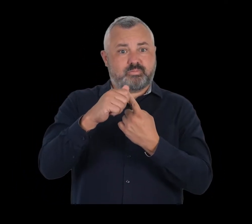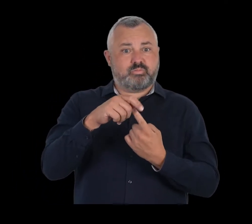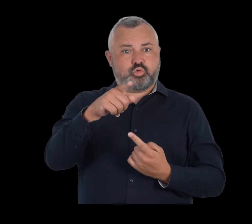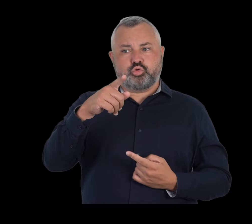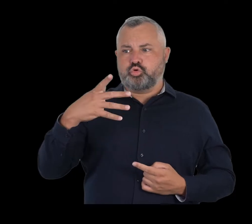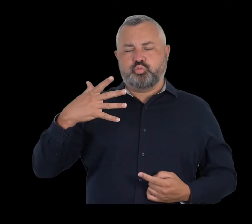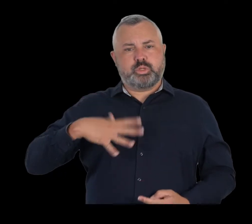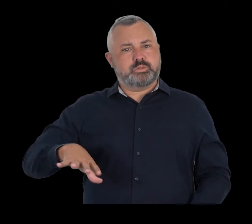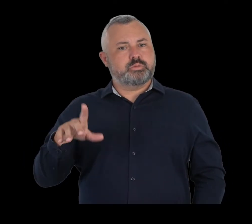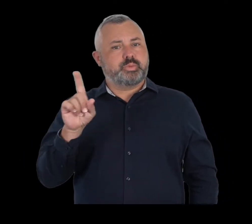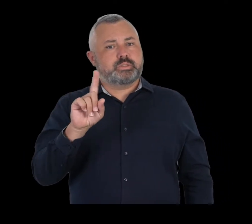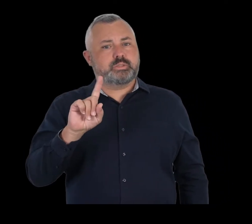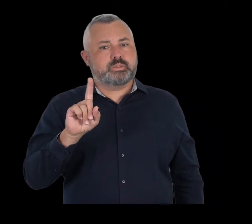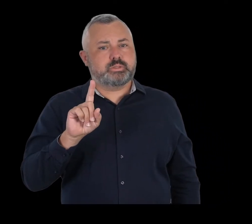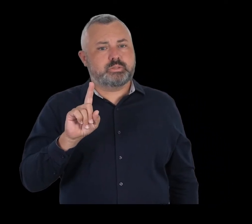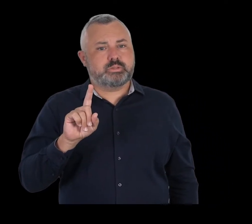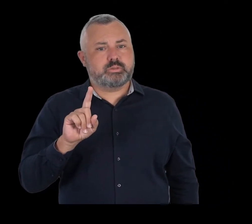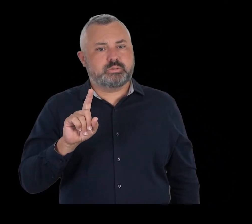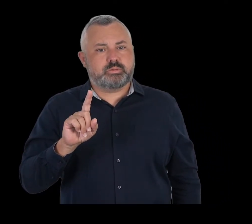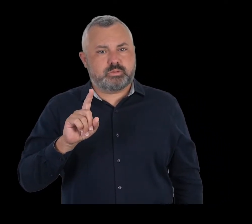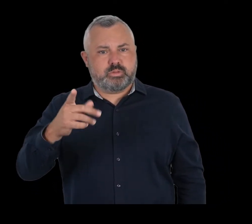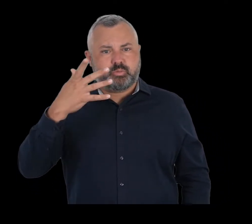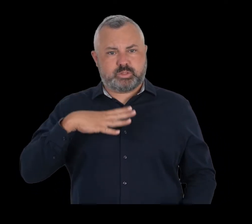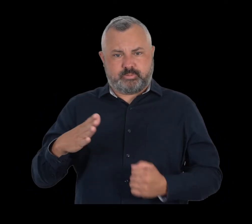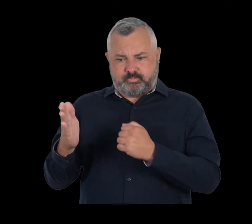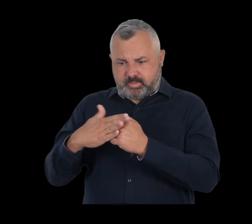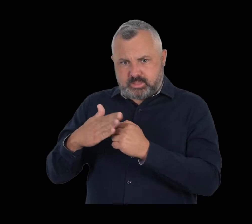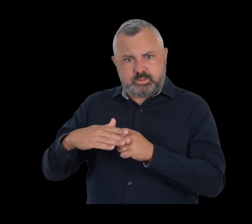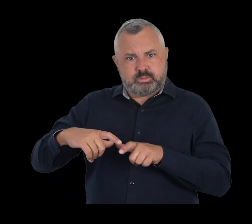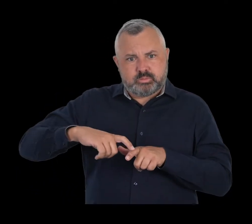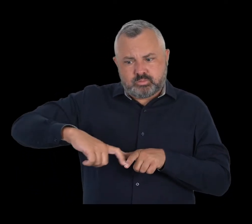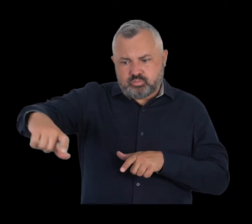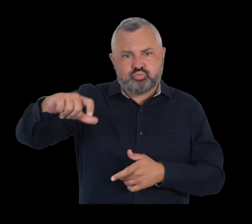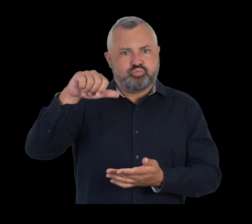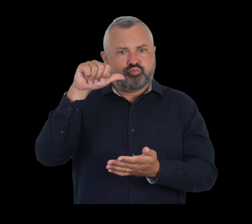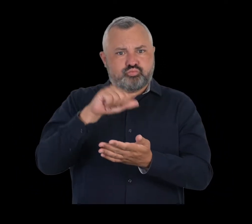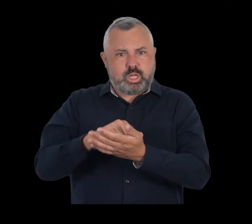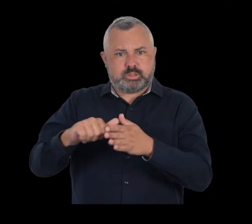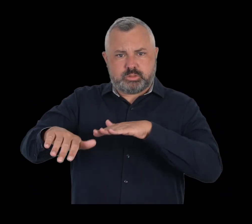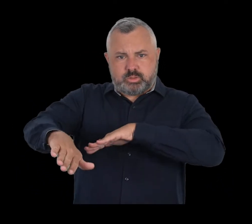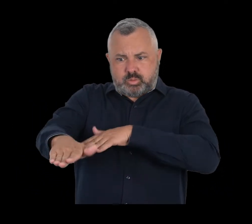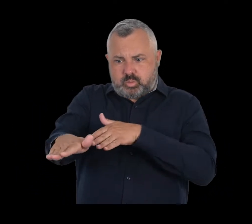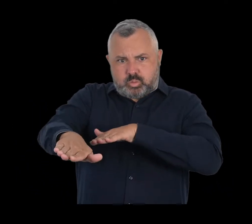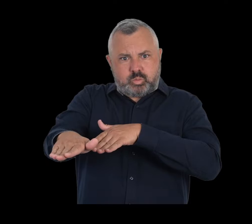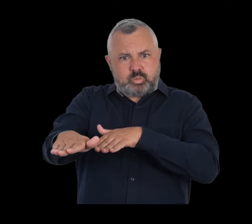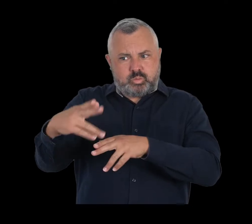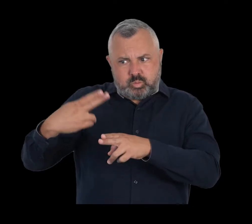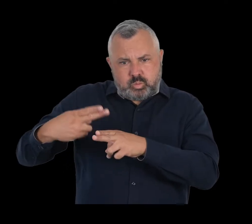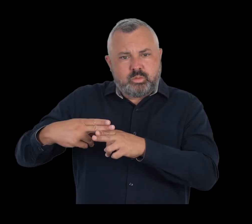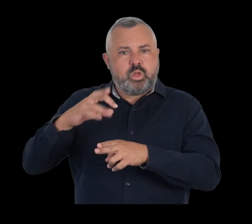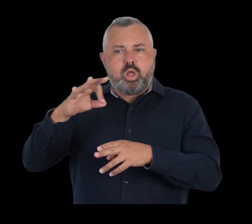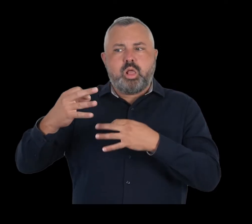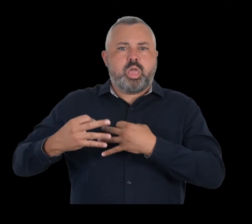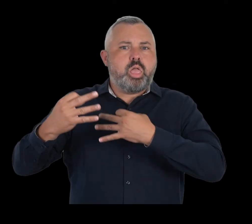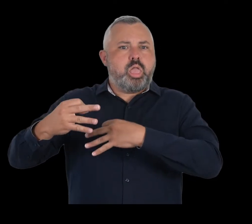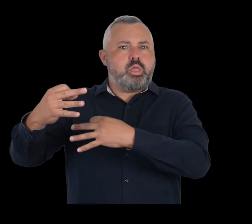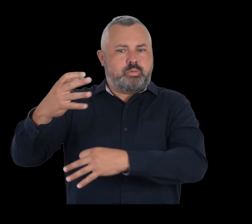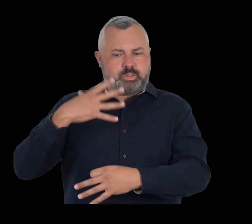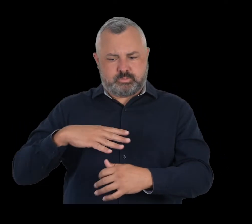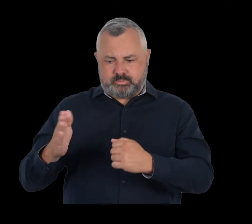Step 1. What do you want? Repairs made to the pavement as a priority.